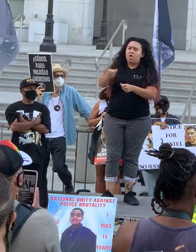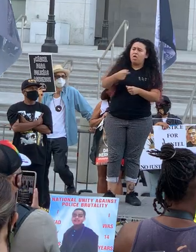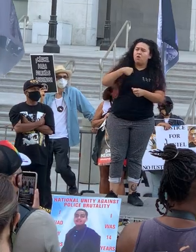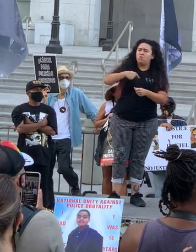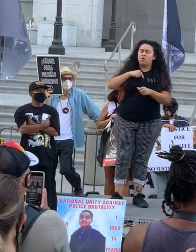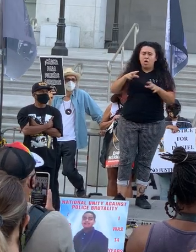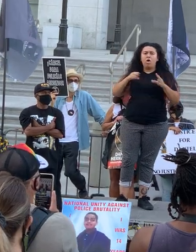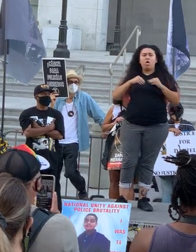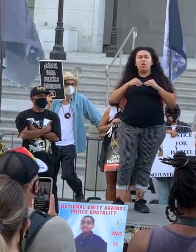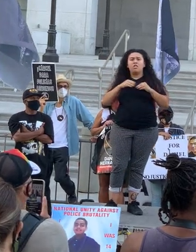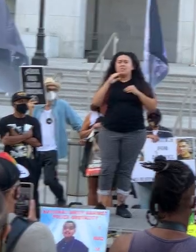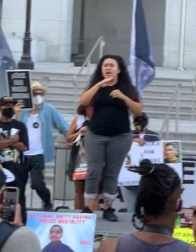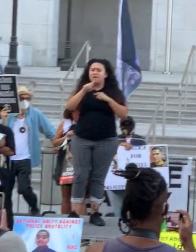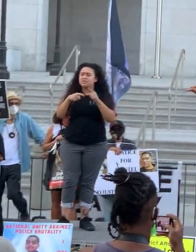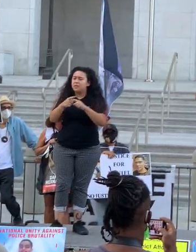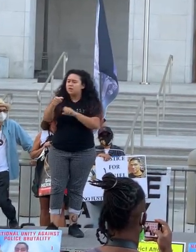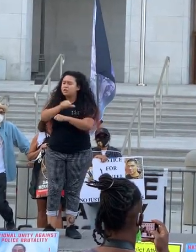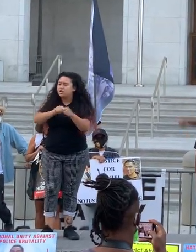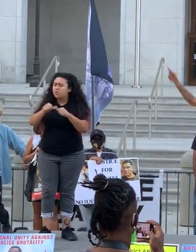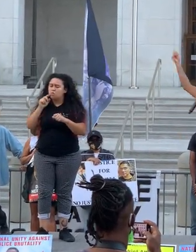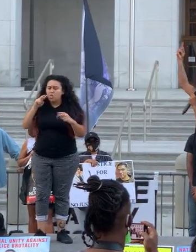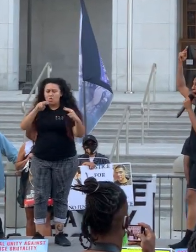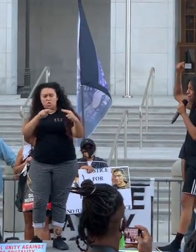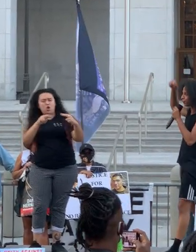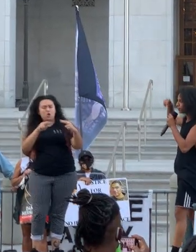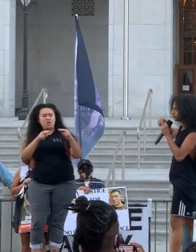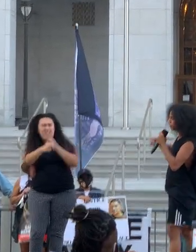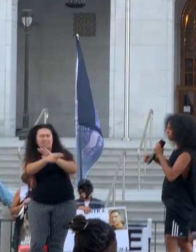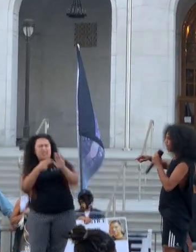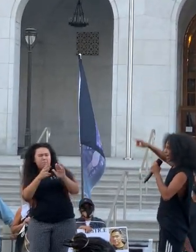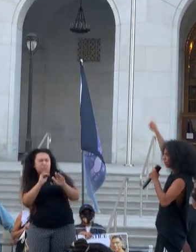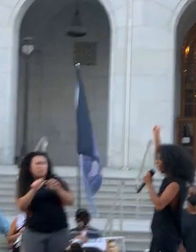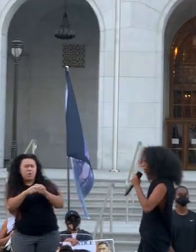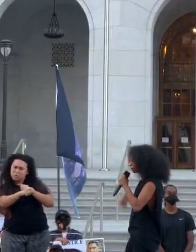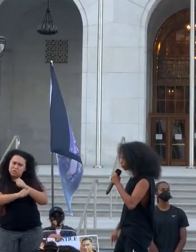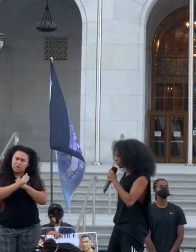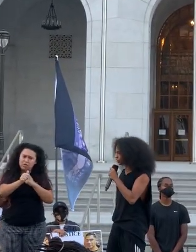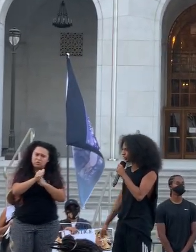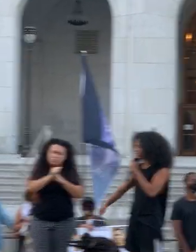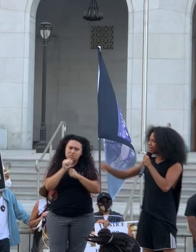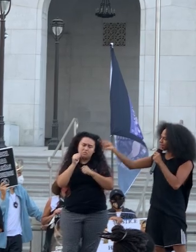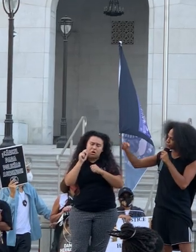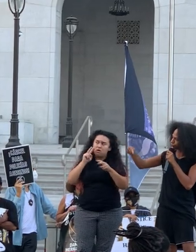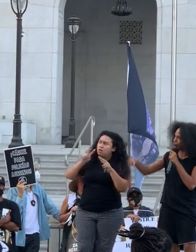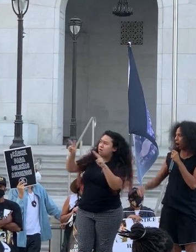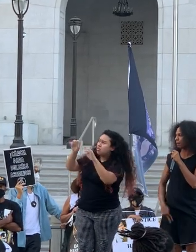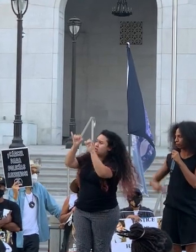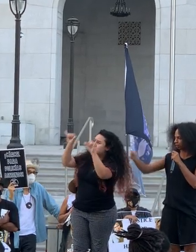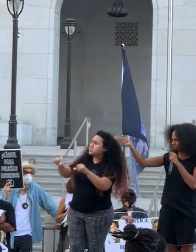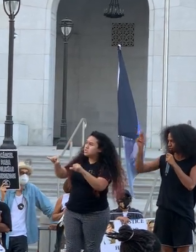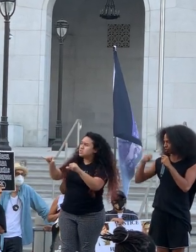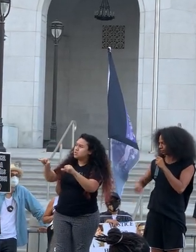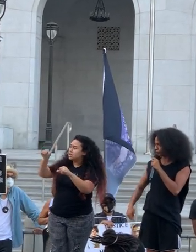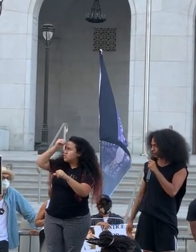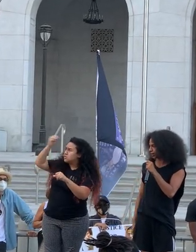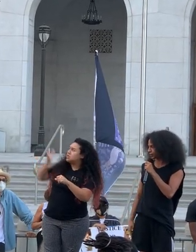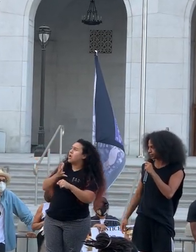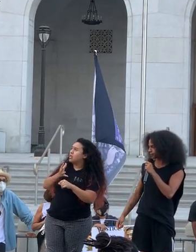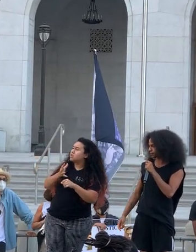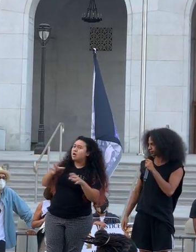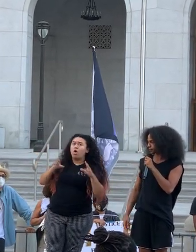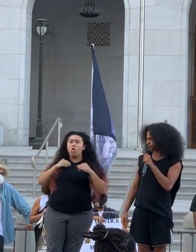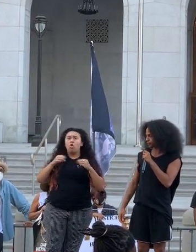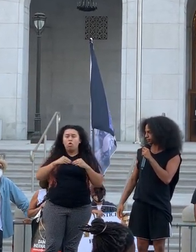other? So that we are looking at each other instead of looking up at the power structures that inform our relationship to each